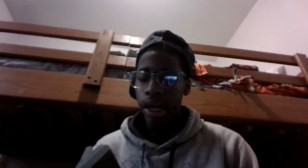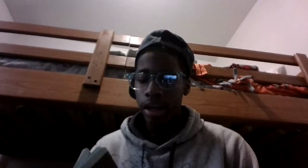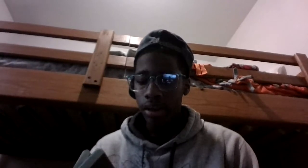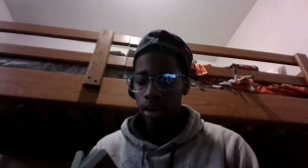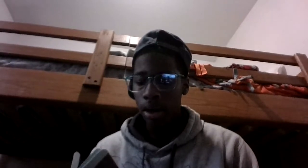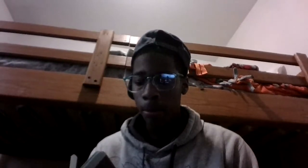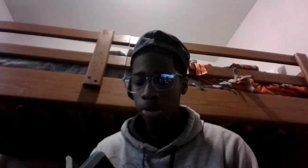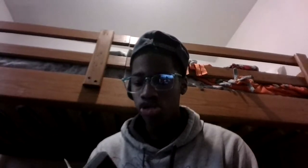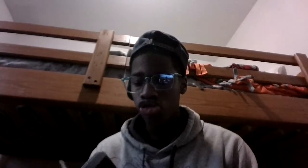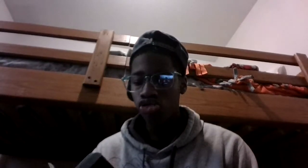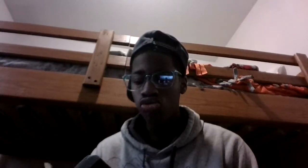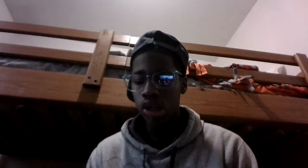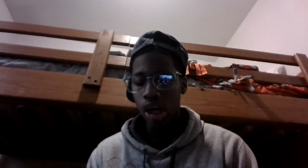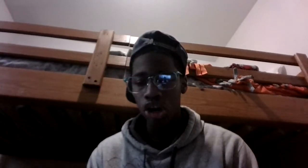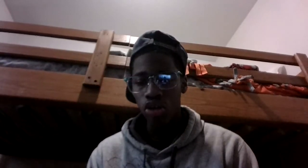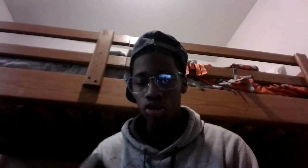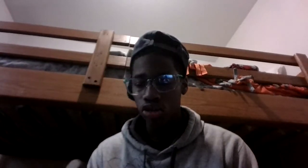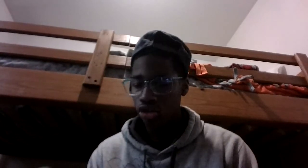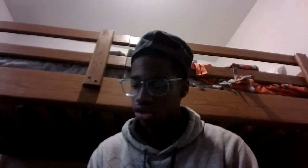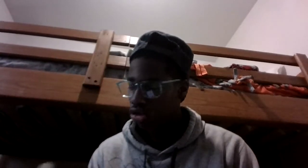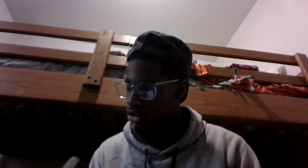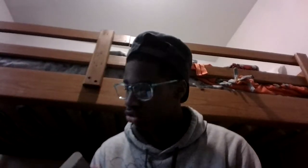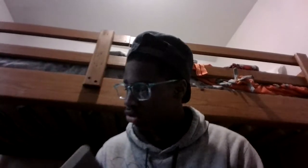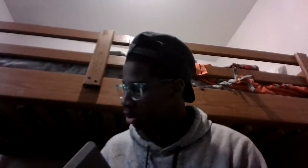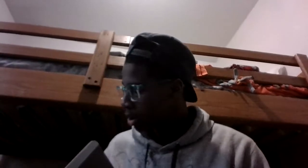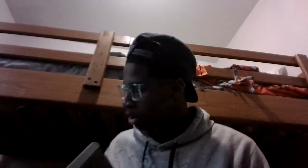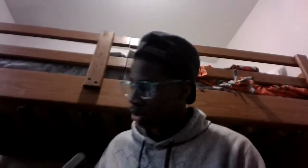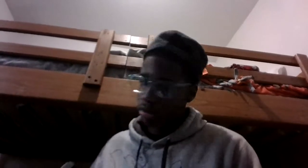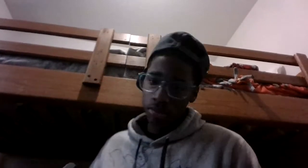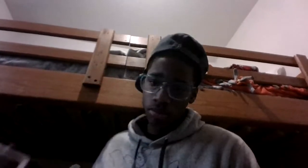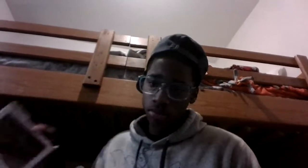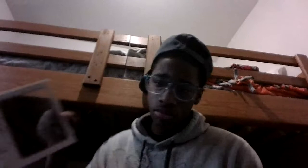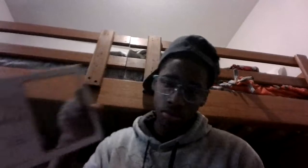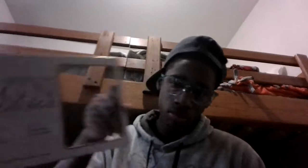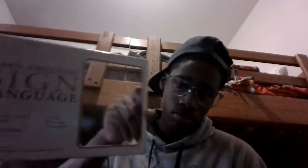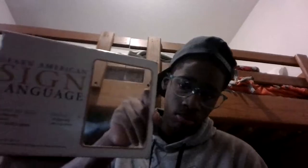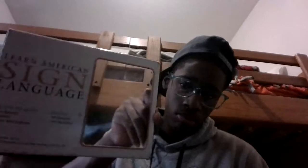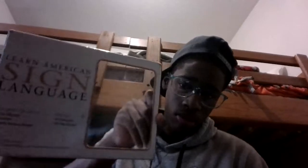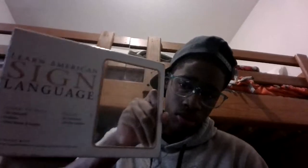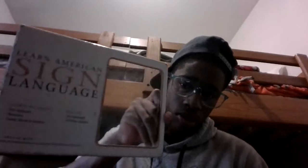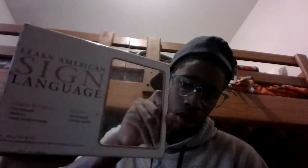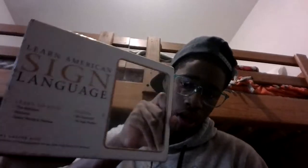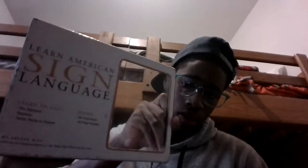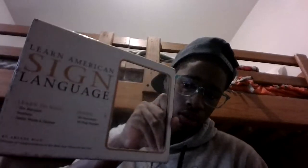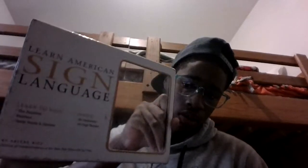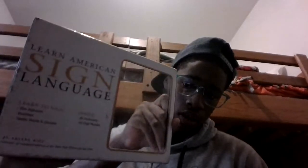we are going to do American style language today